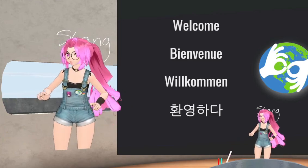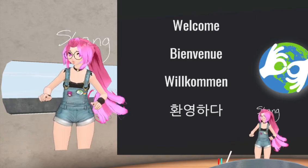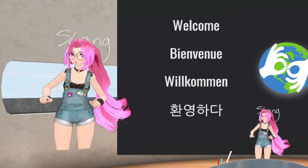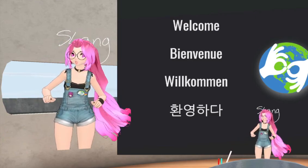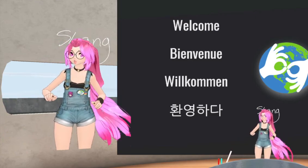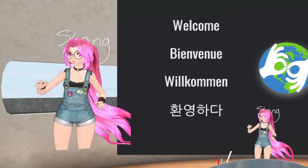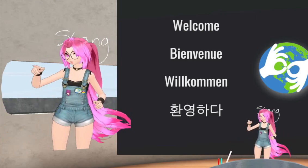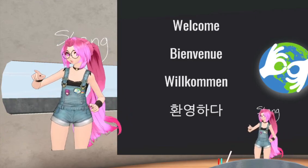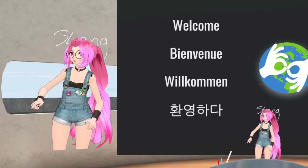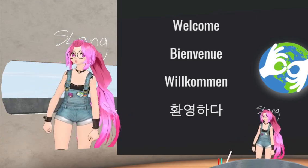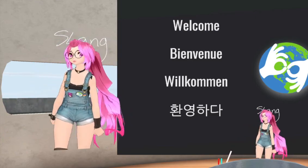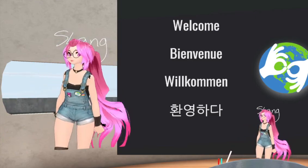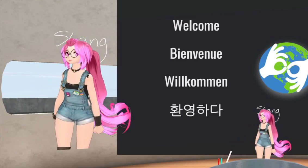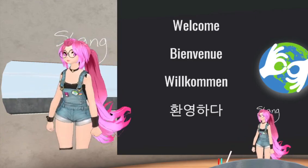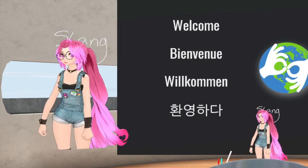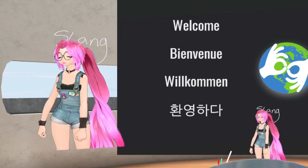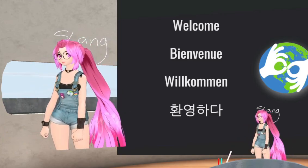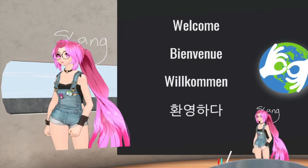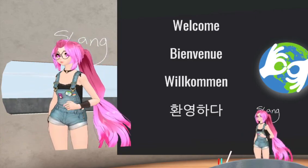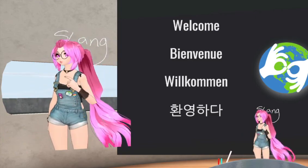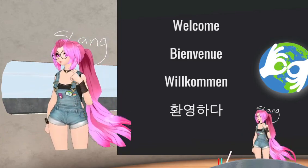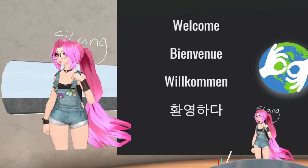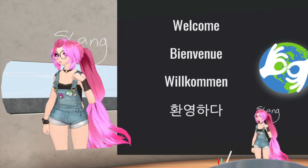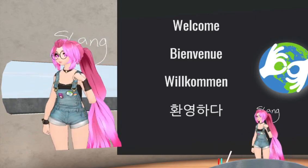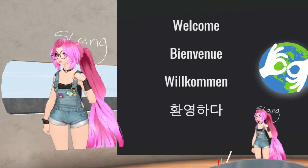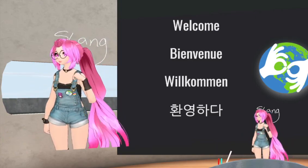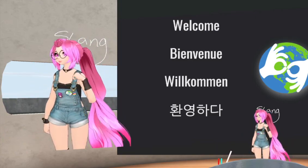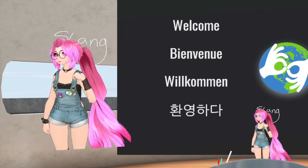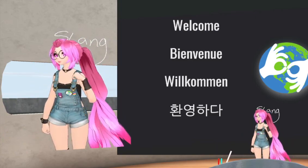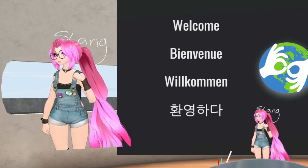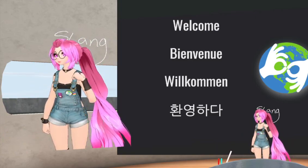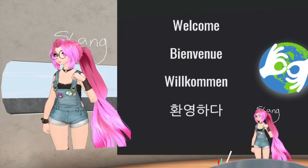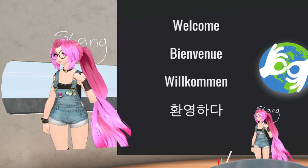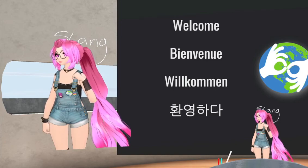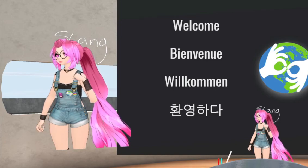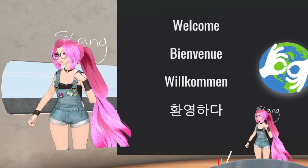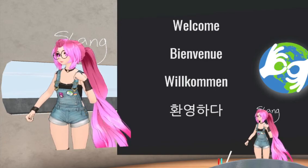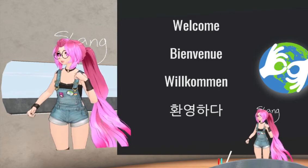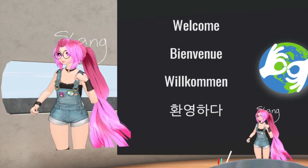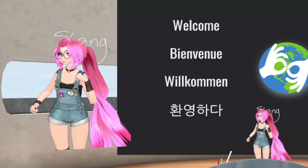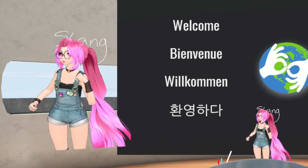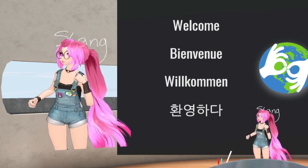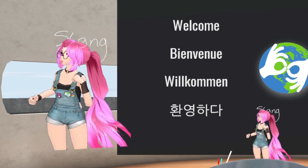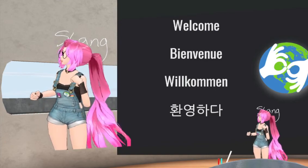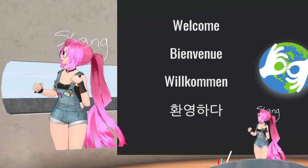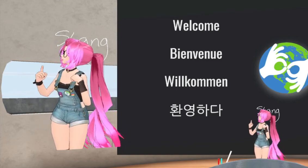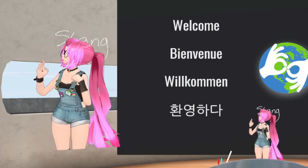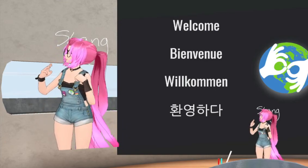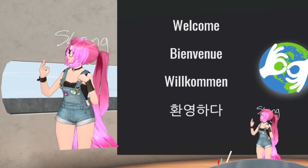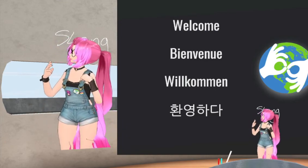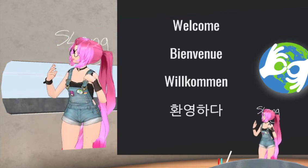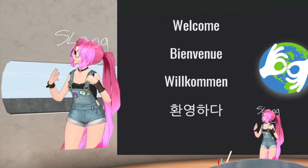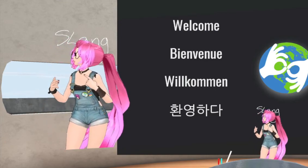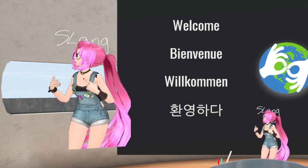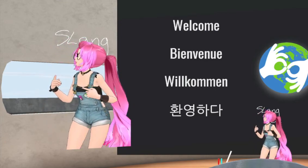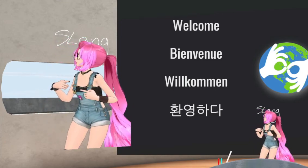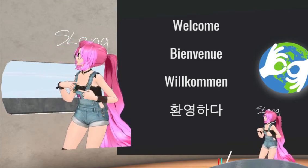clean my room. It was so annoying. Like, you're like, yes, it just wouldn't stop. It's like I imagine it like skipping